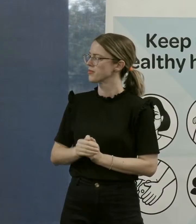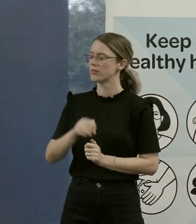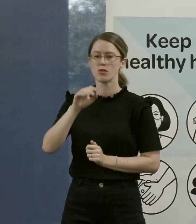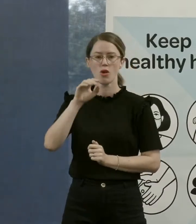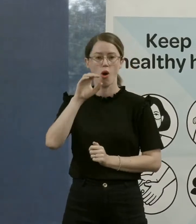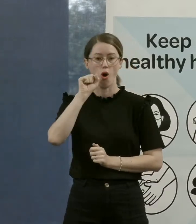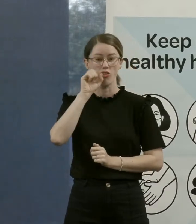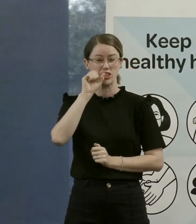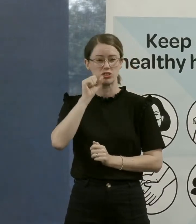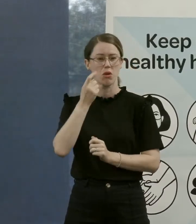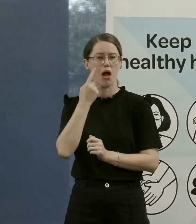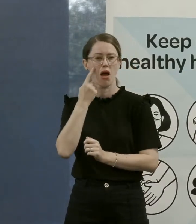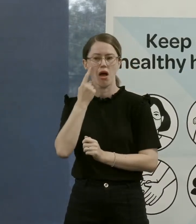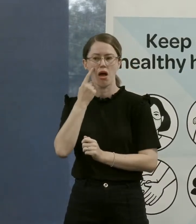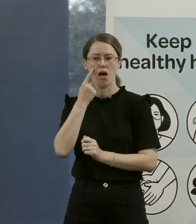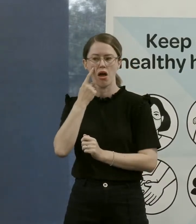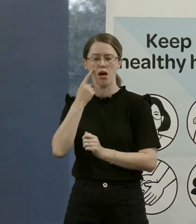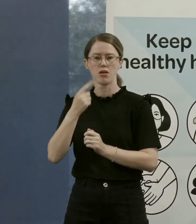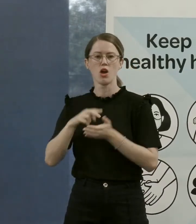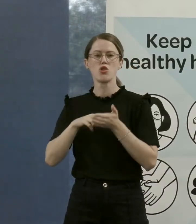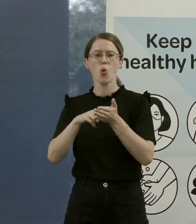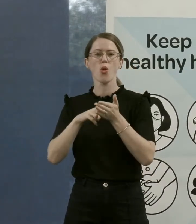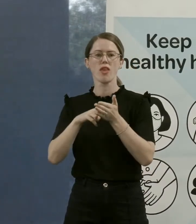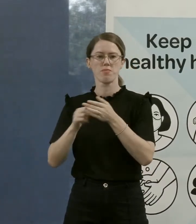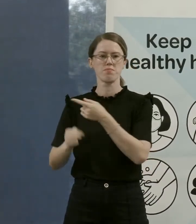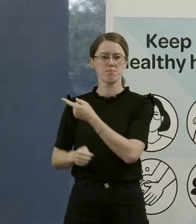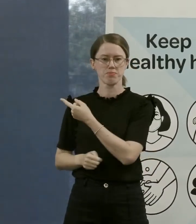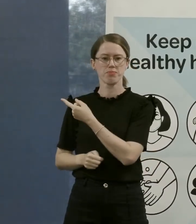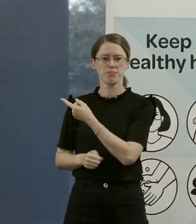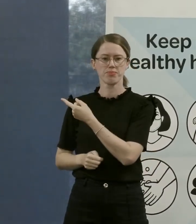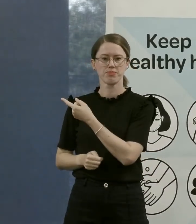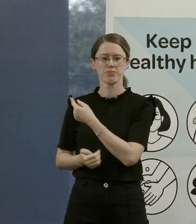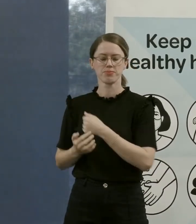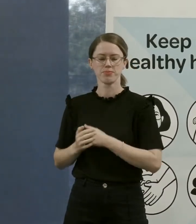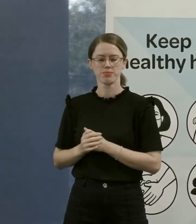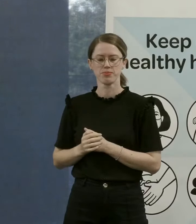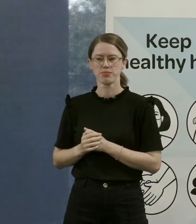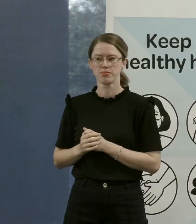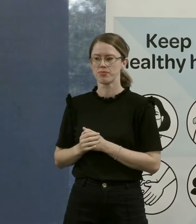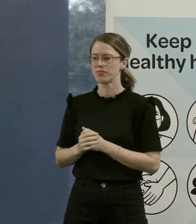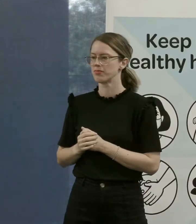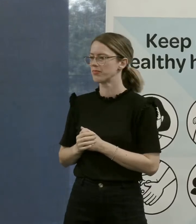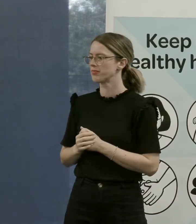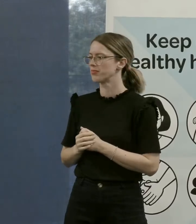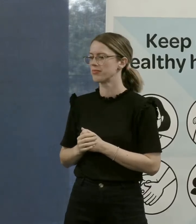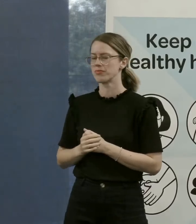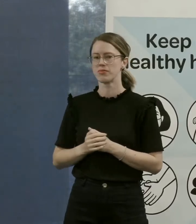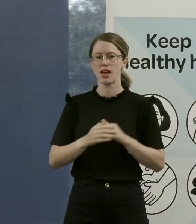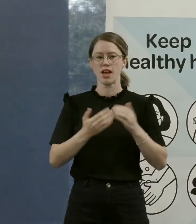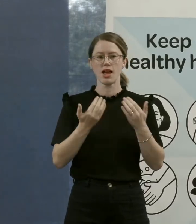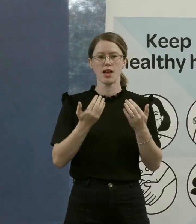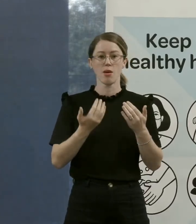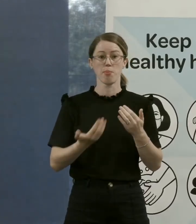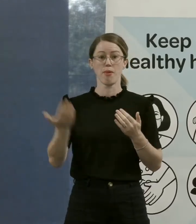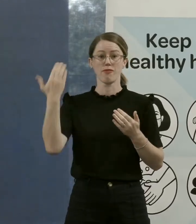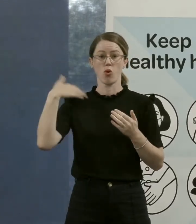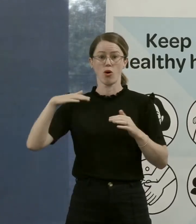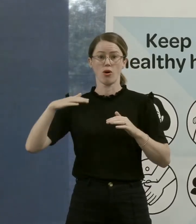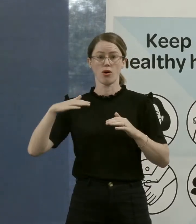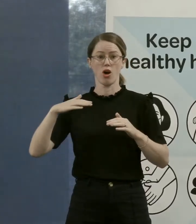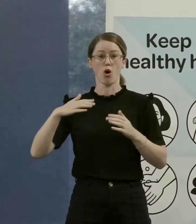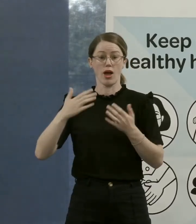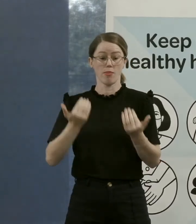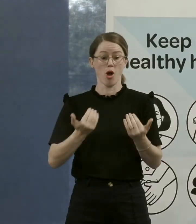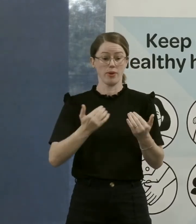orange line, which is the northern region, and you'll see that whilst it's not the highest at the moment, the highest rates at the moment